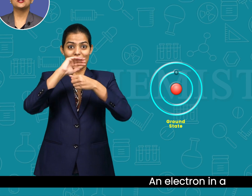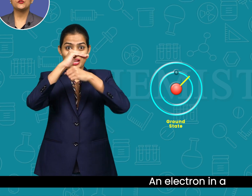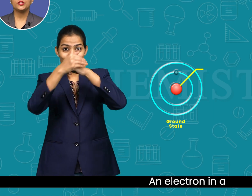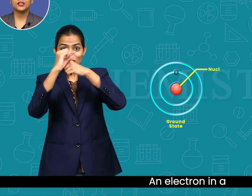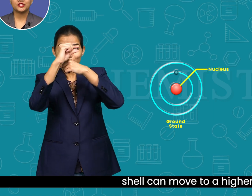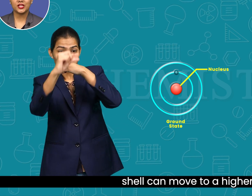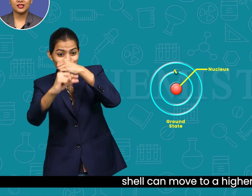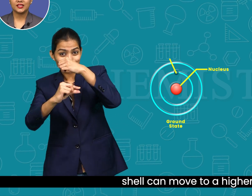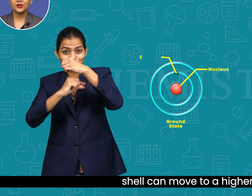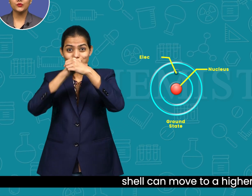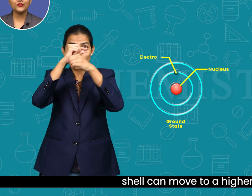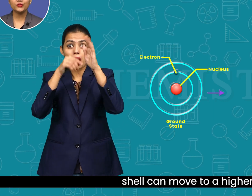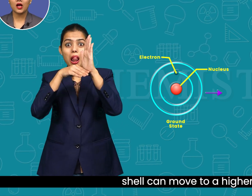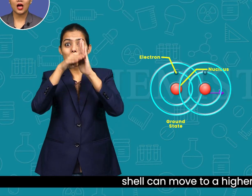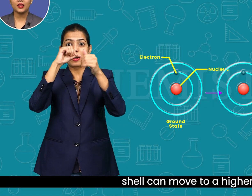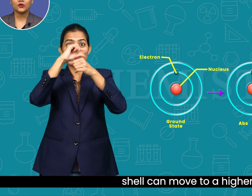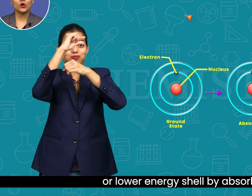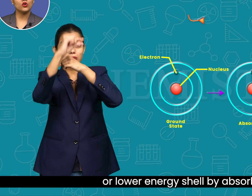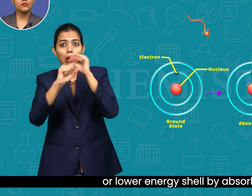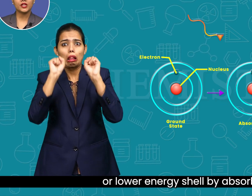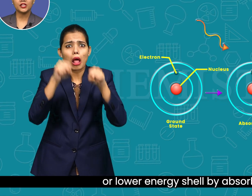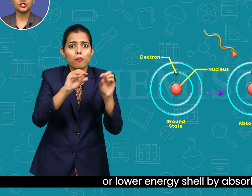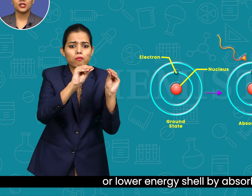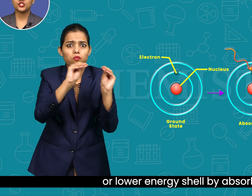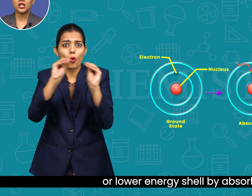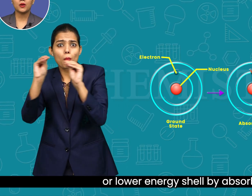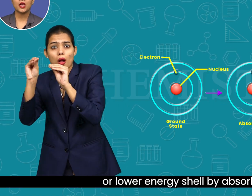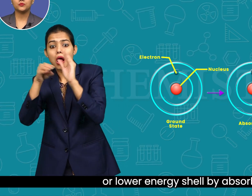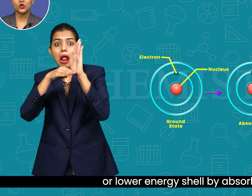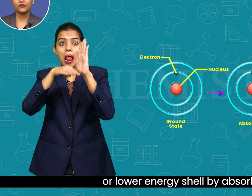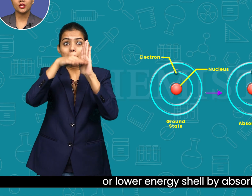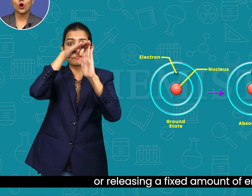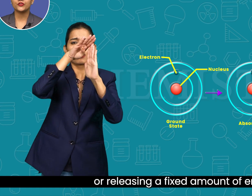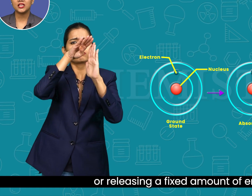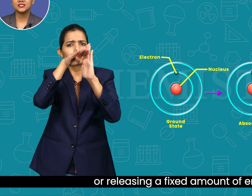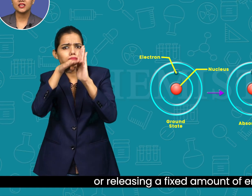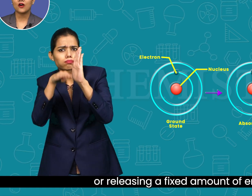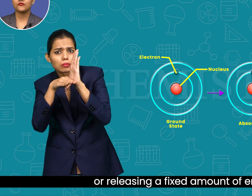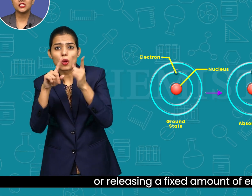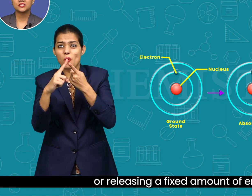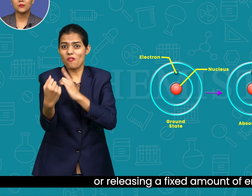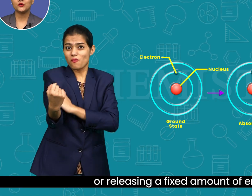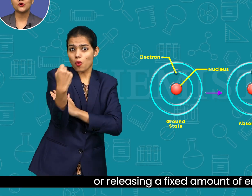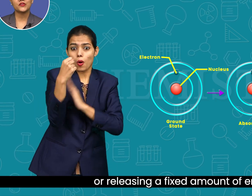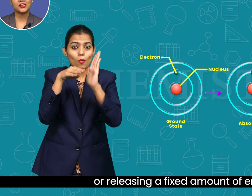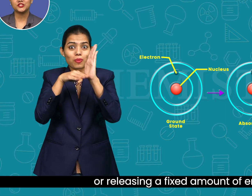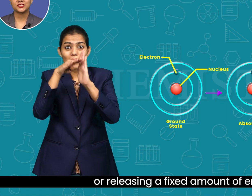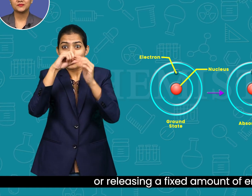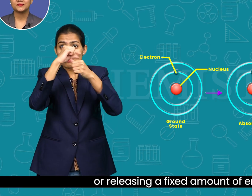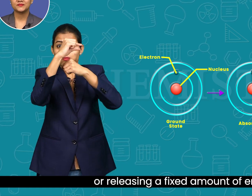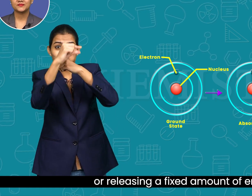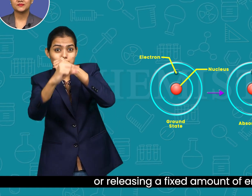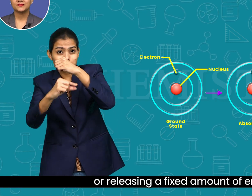An electron in a shell can move to a higher or lower energy shell by absorbing or releasing a fixed amount of